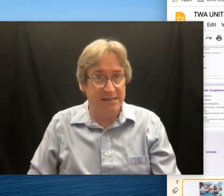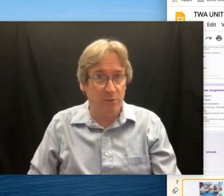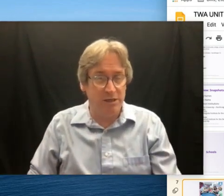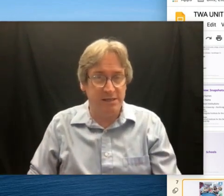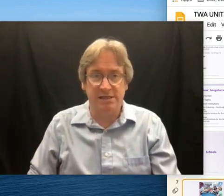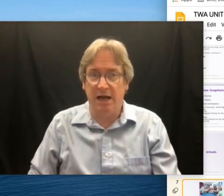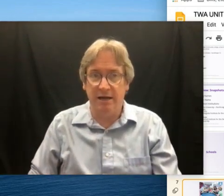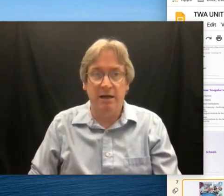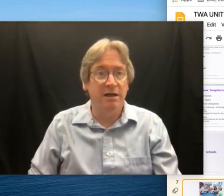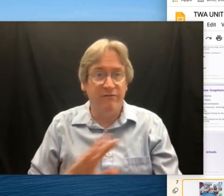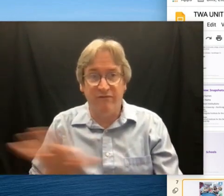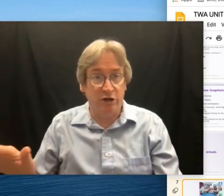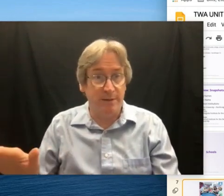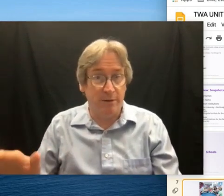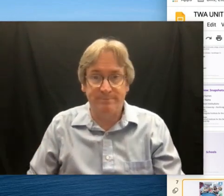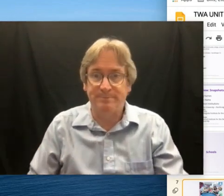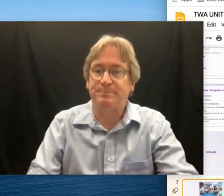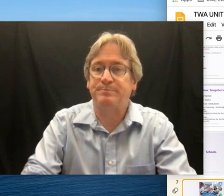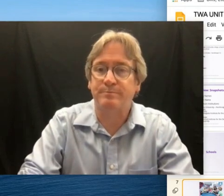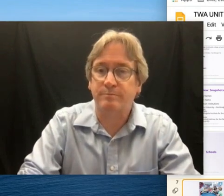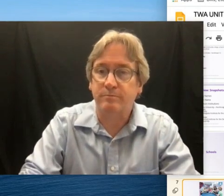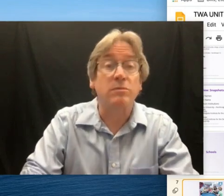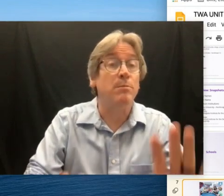vocab thing, see, what's the sign? Fingerspell.